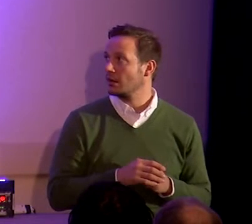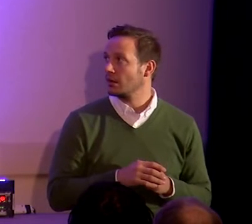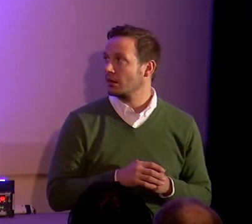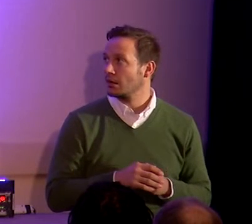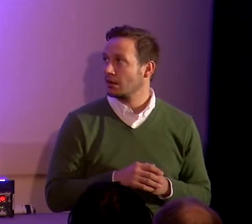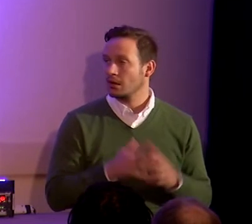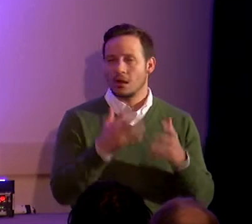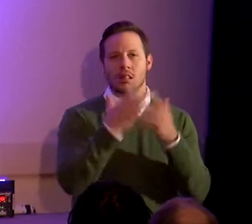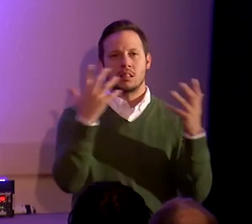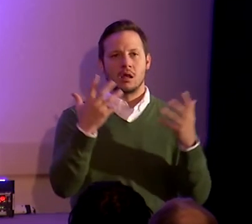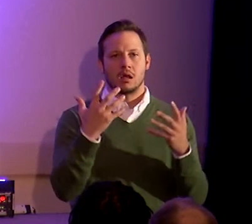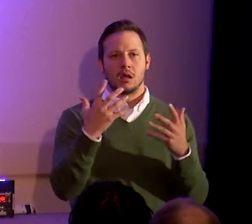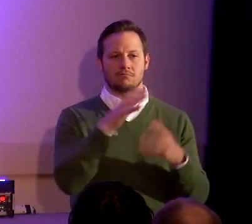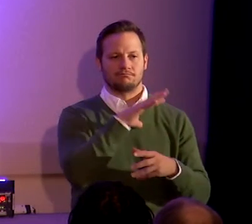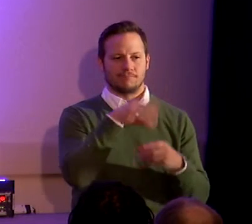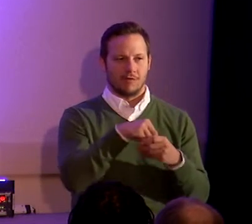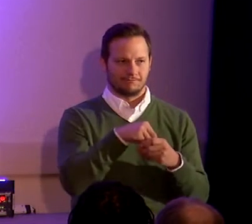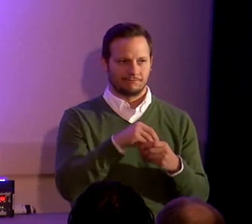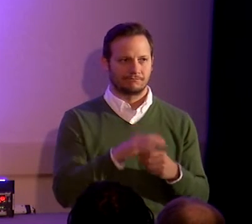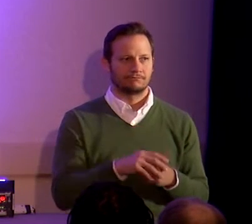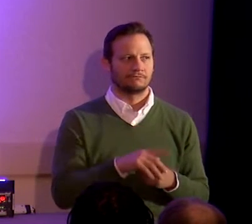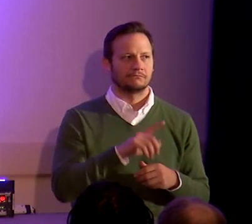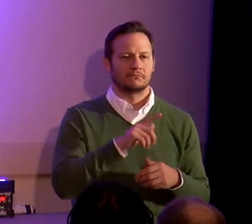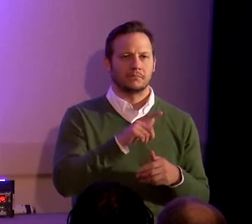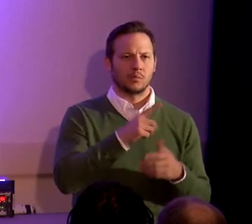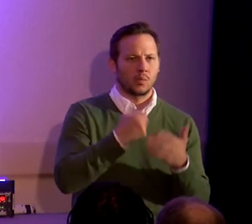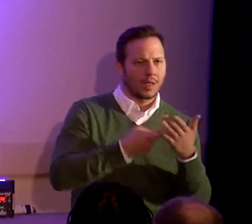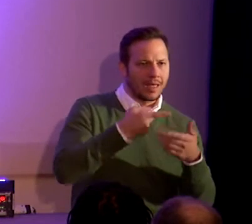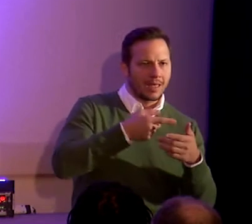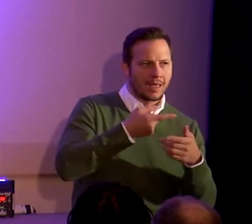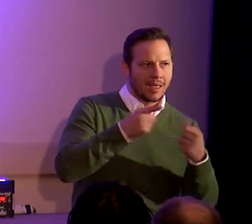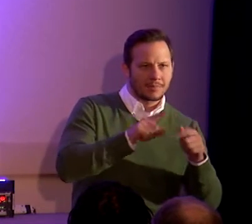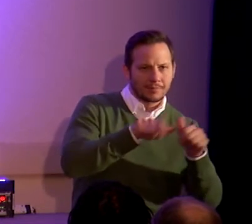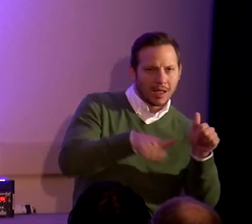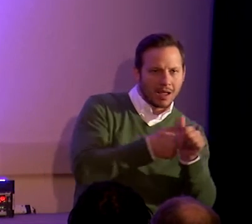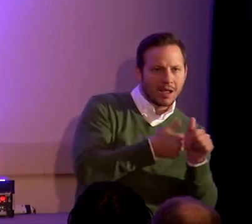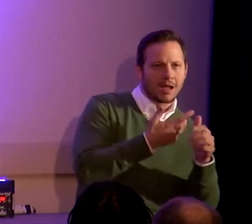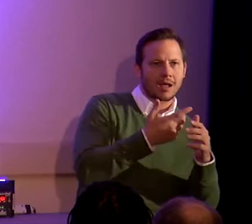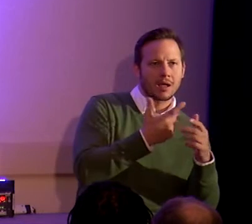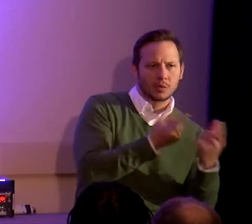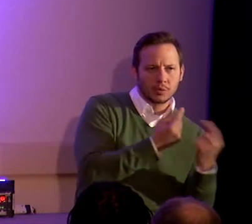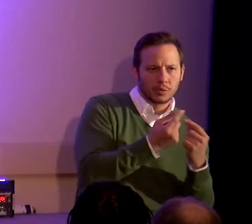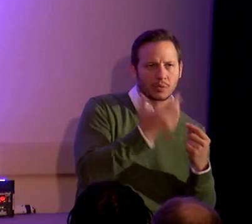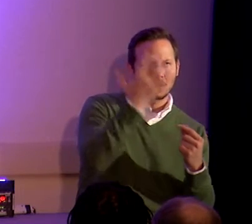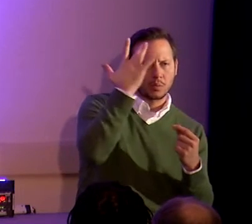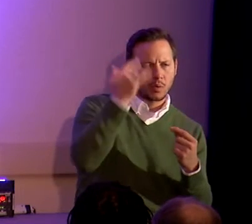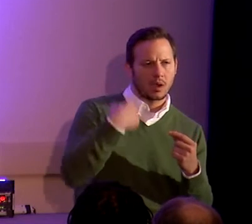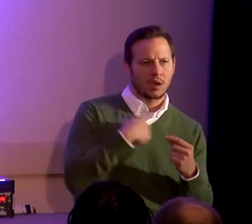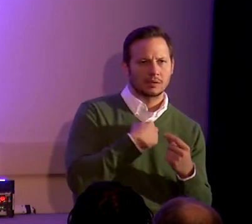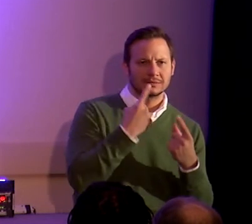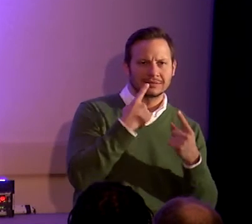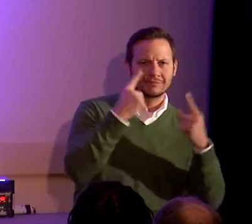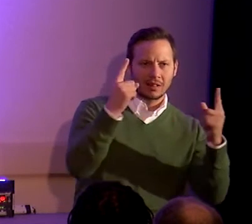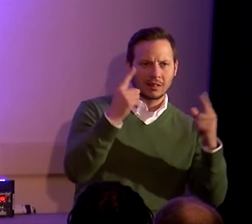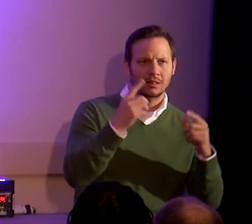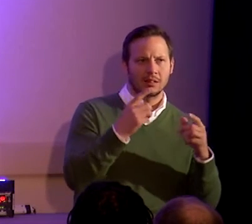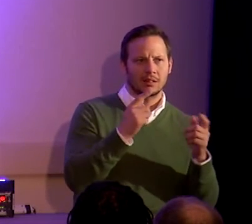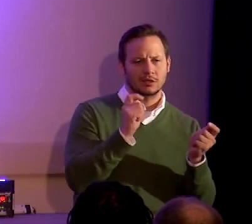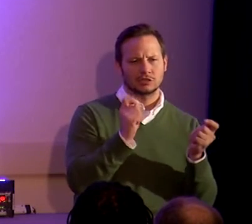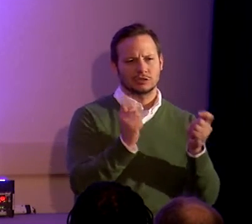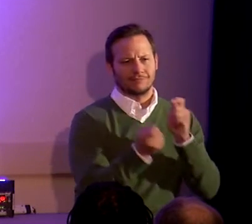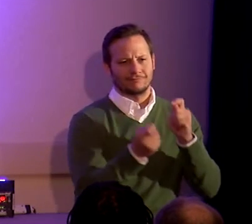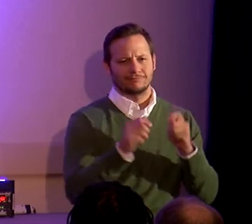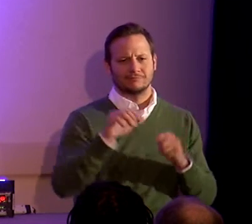But there's much more, right? The behind-the-scenes story about how this happened and why we were successful in shifting the way